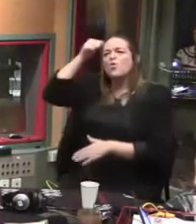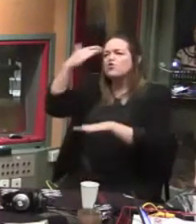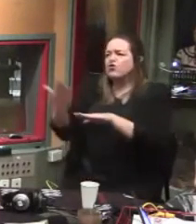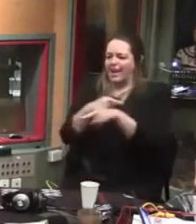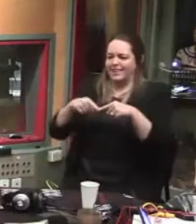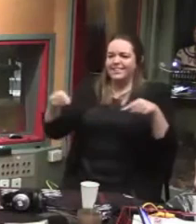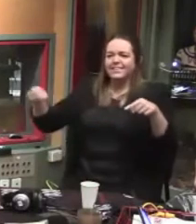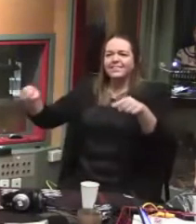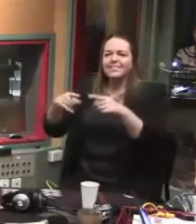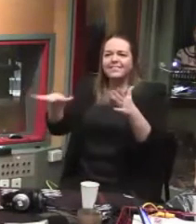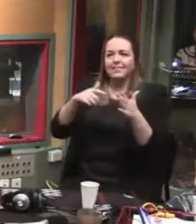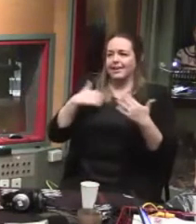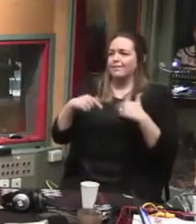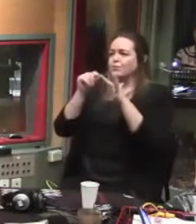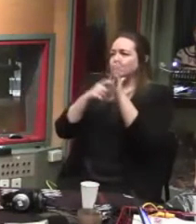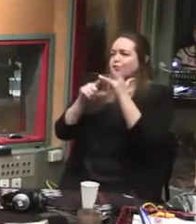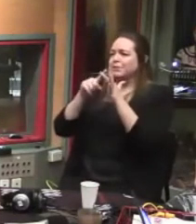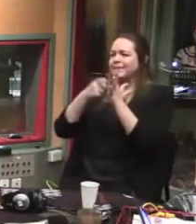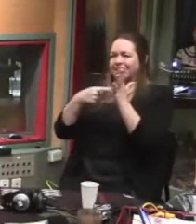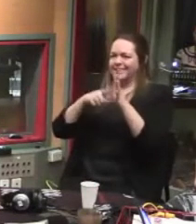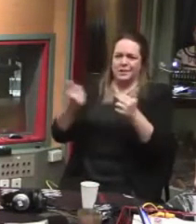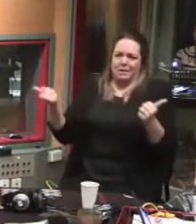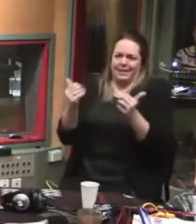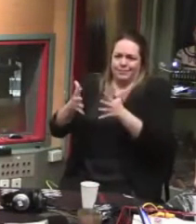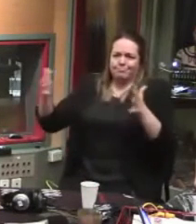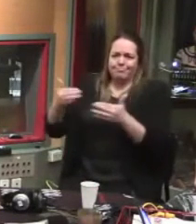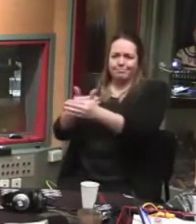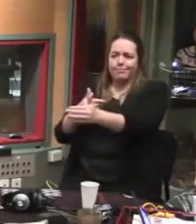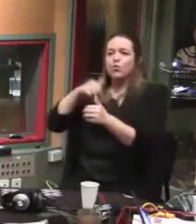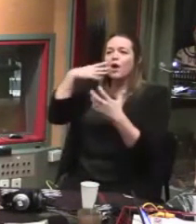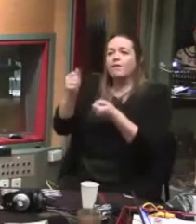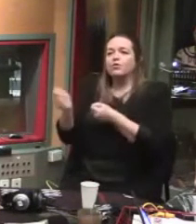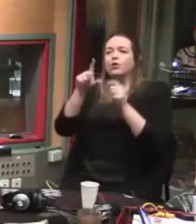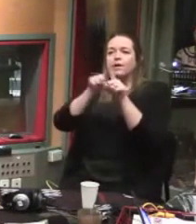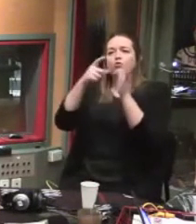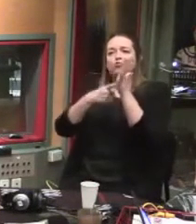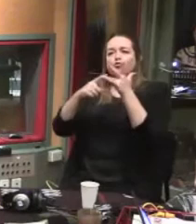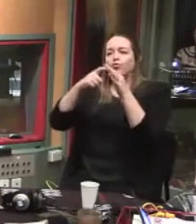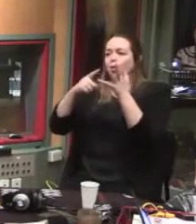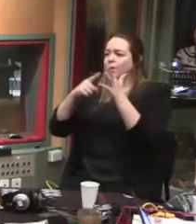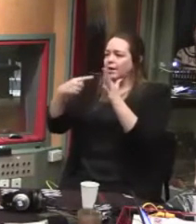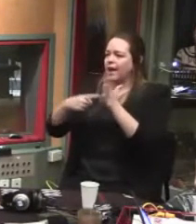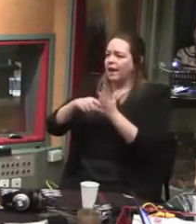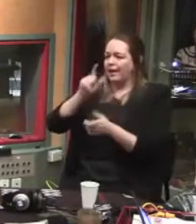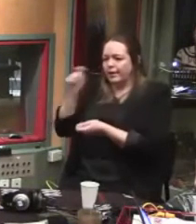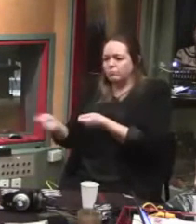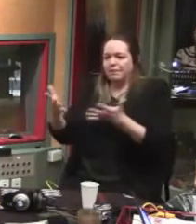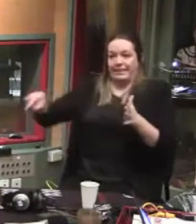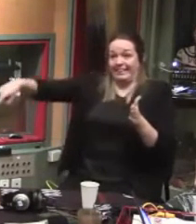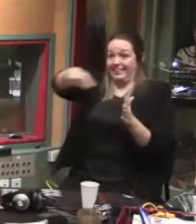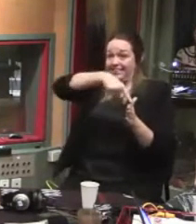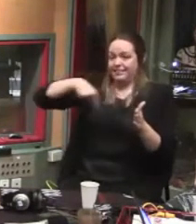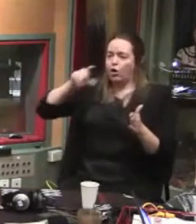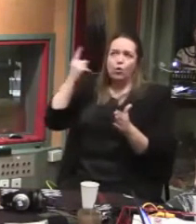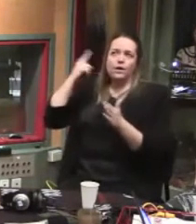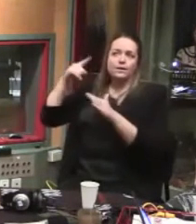We lived in a property with a lot of area, and I knew there was a croquet-sized a court of grass, and I could hear from